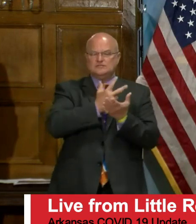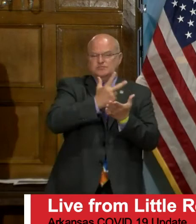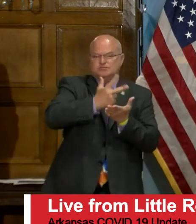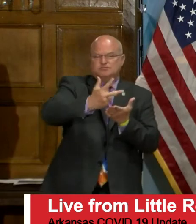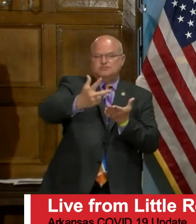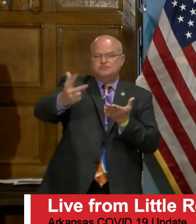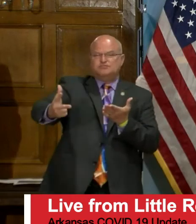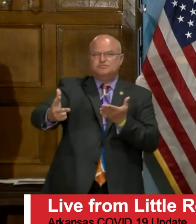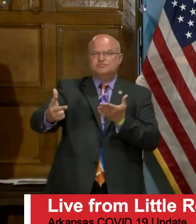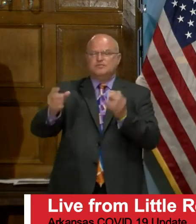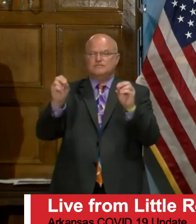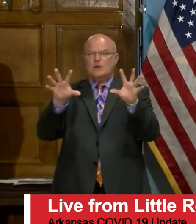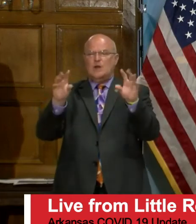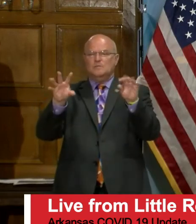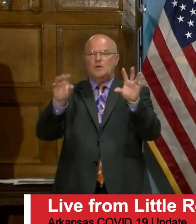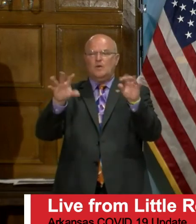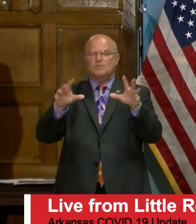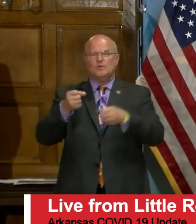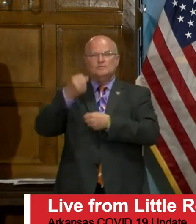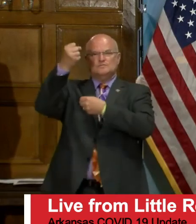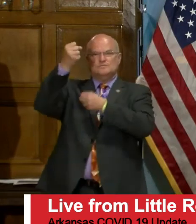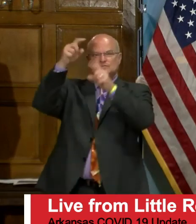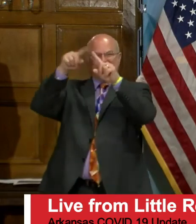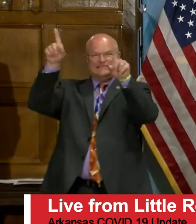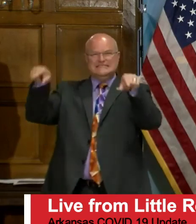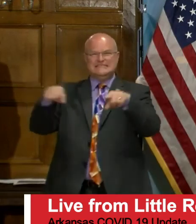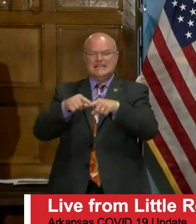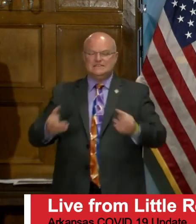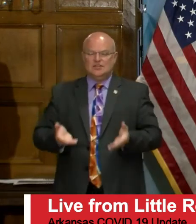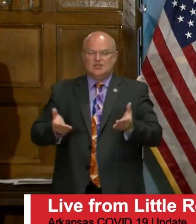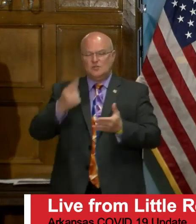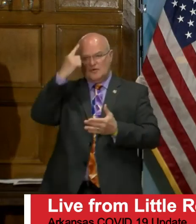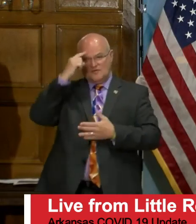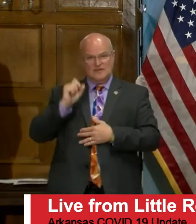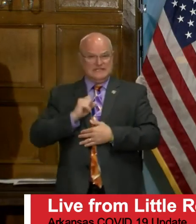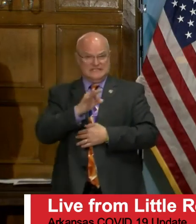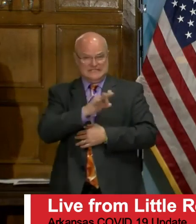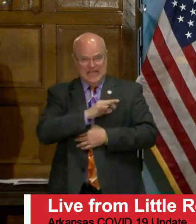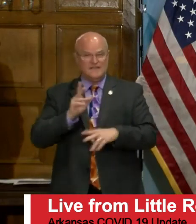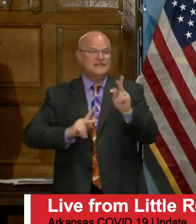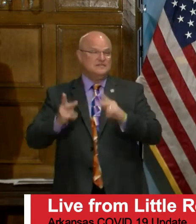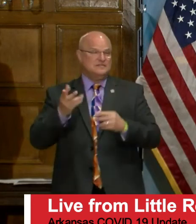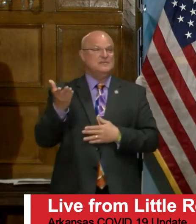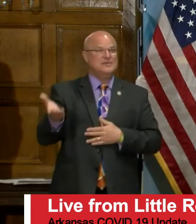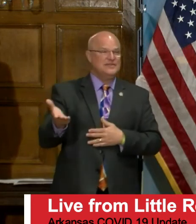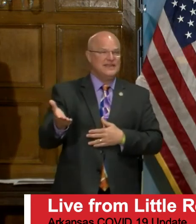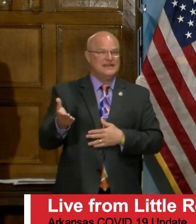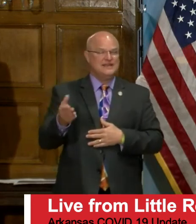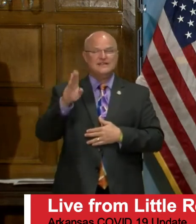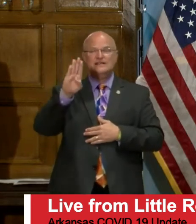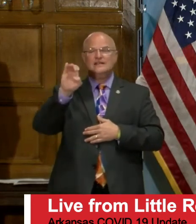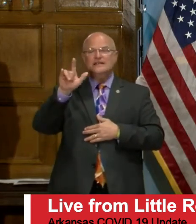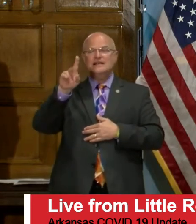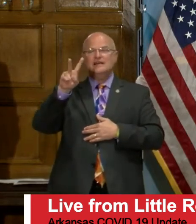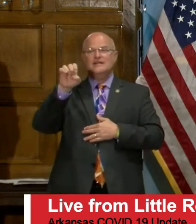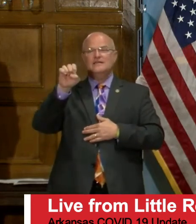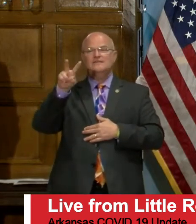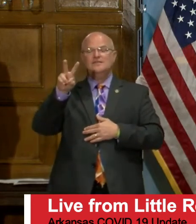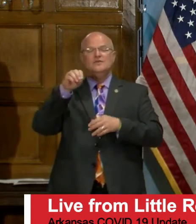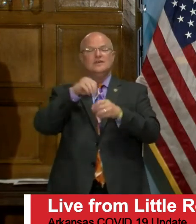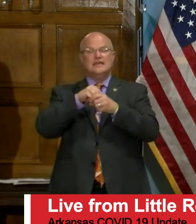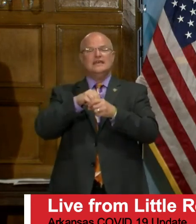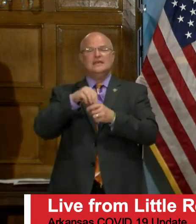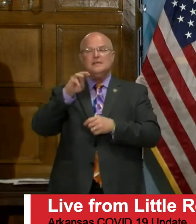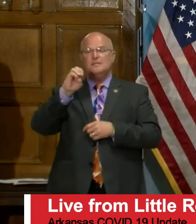lot there, flashing their lights, holding up homemade signs of encouragement for their staff and residents. Bellevue and Monticello had a community